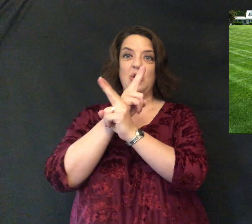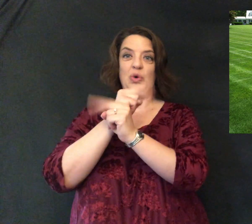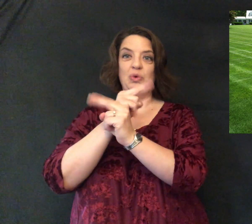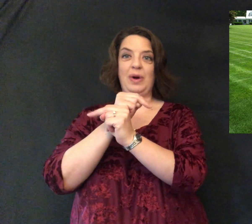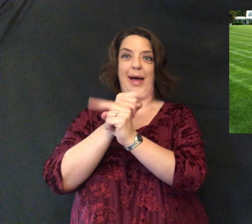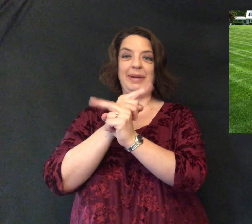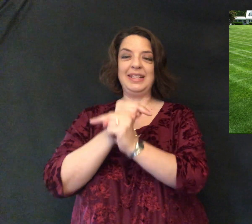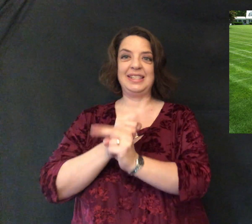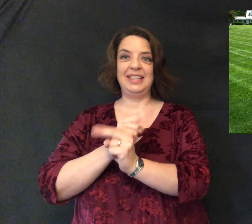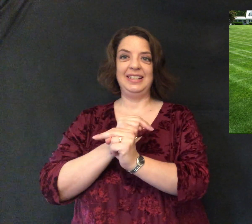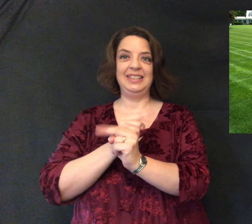Rabbit.